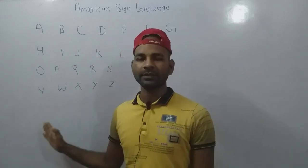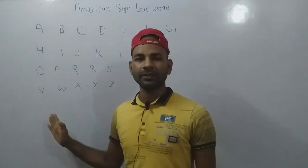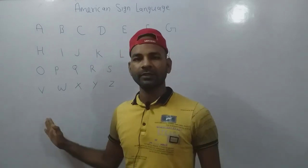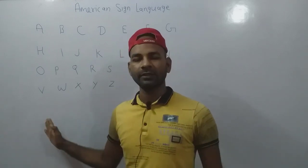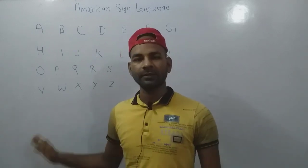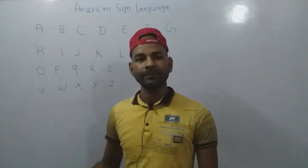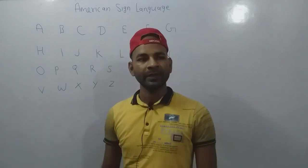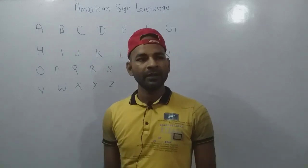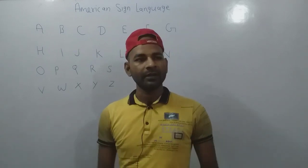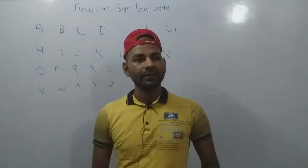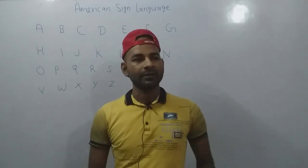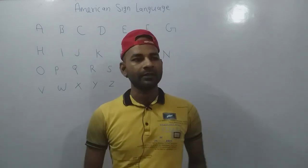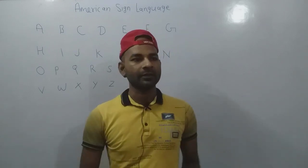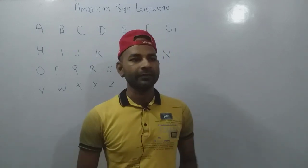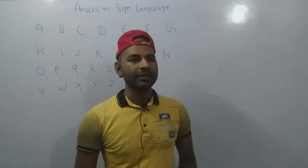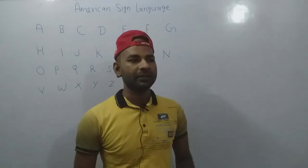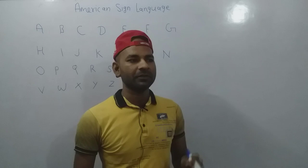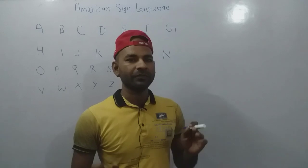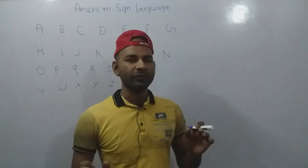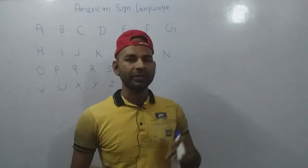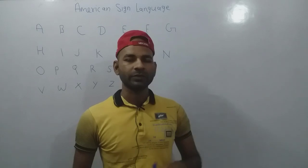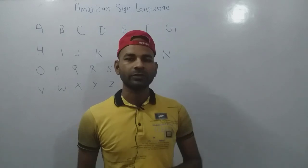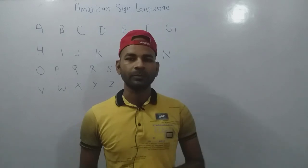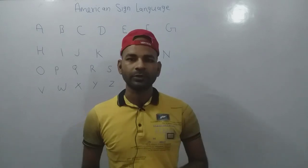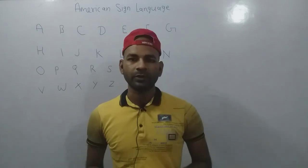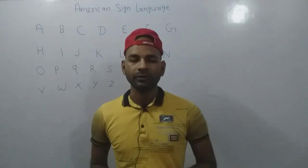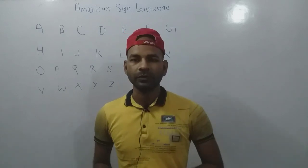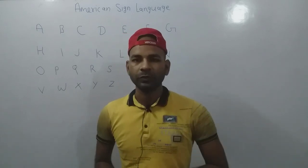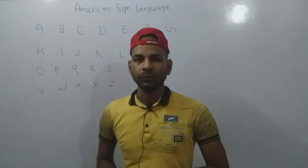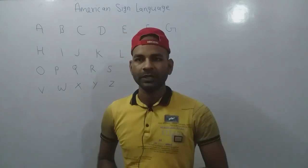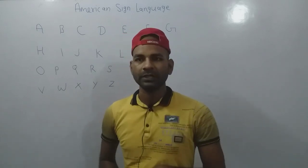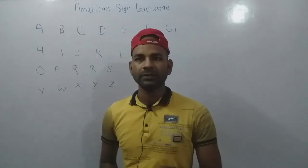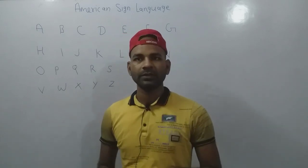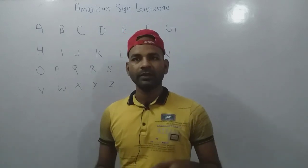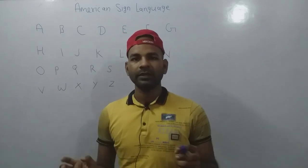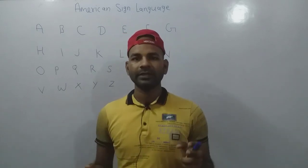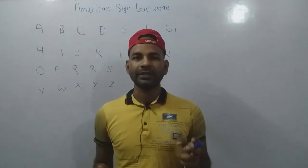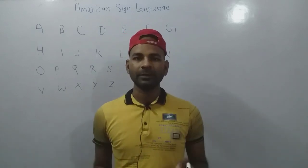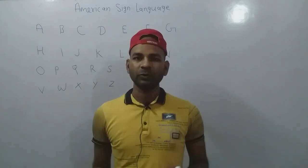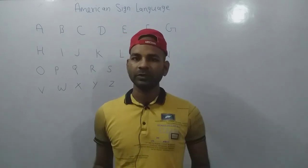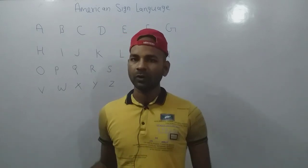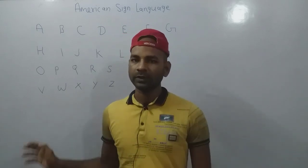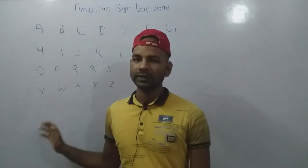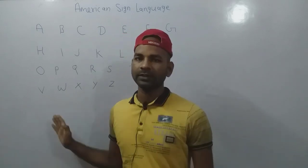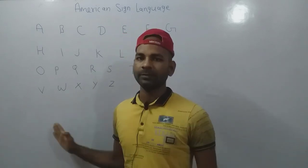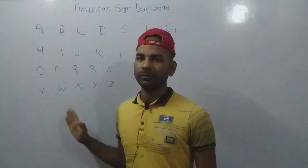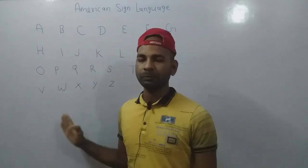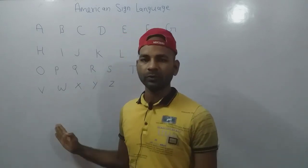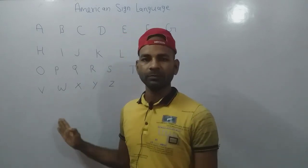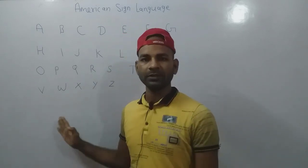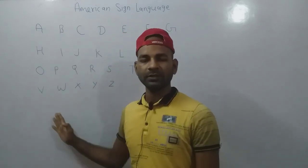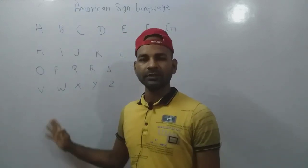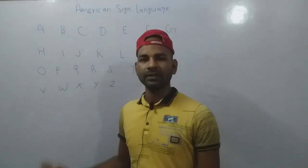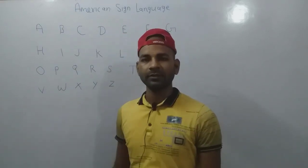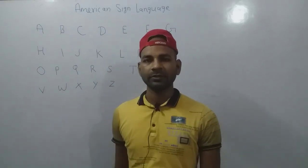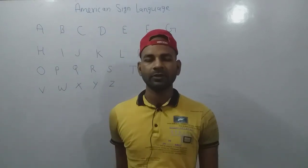are given here, and I think very few videos are uploaded on the YouTube channels that can help you with all these kind of important materials that are not taught